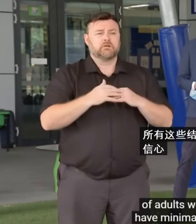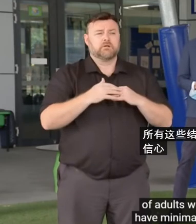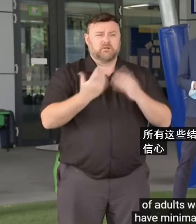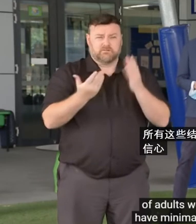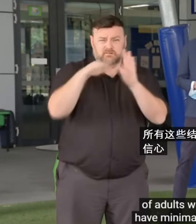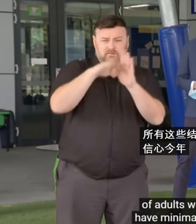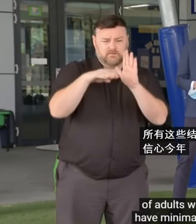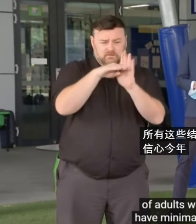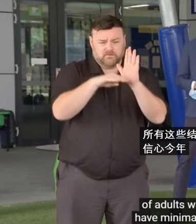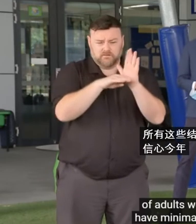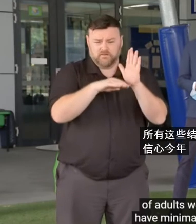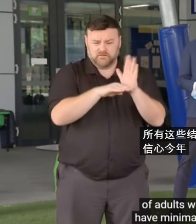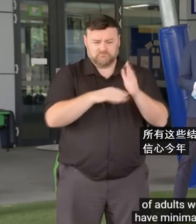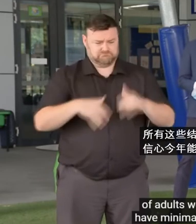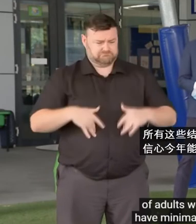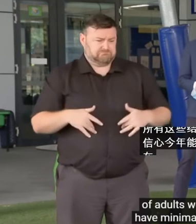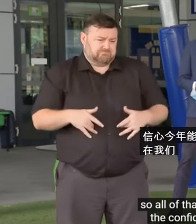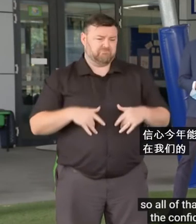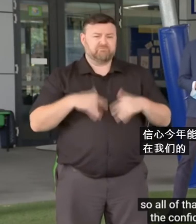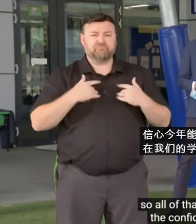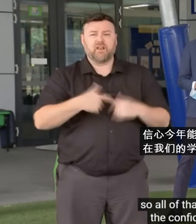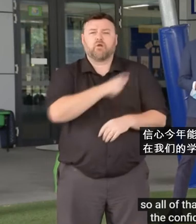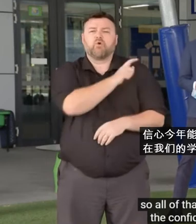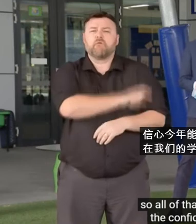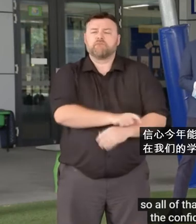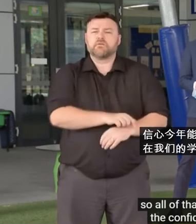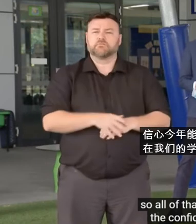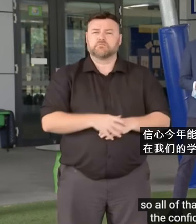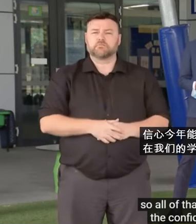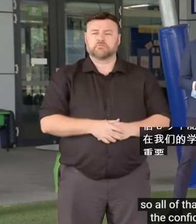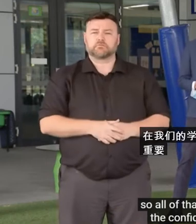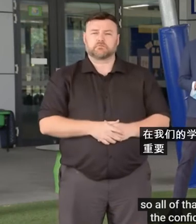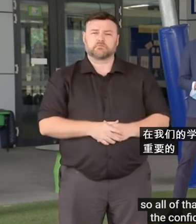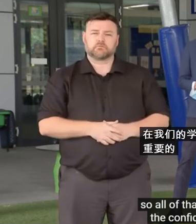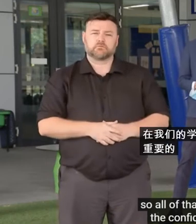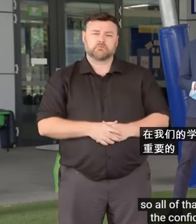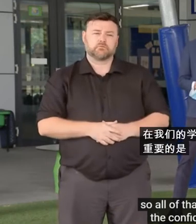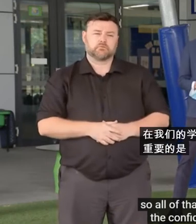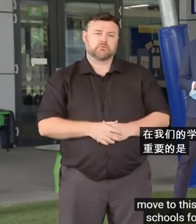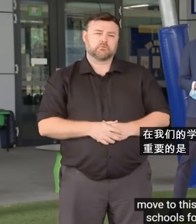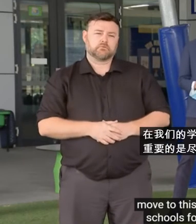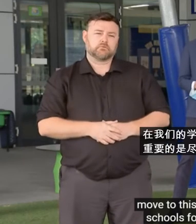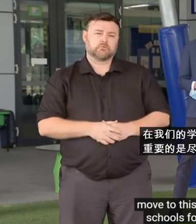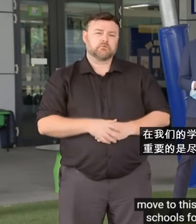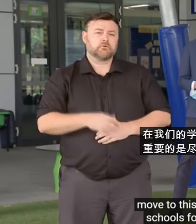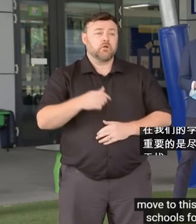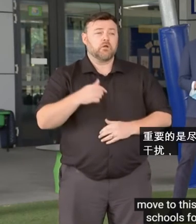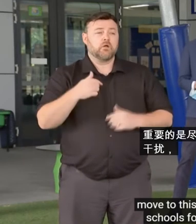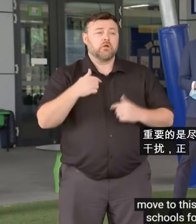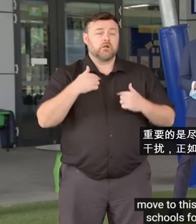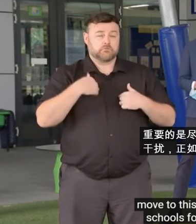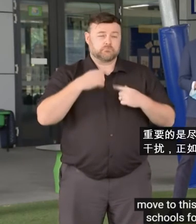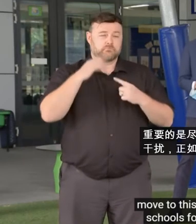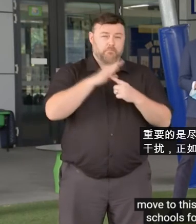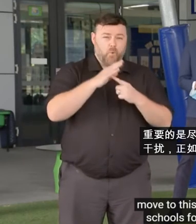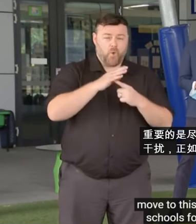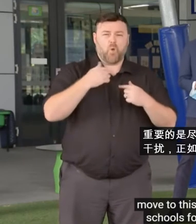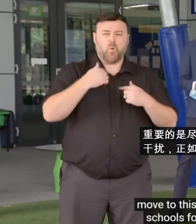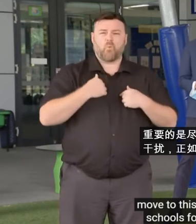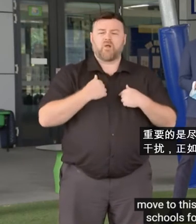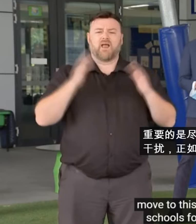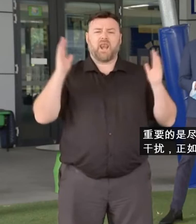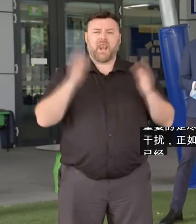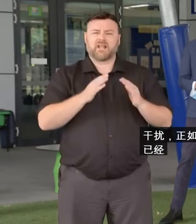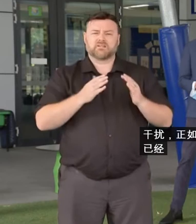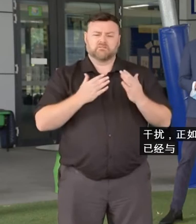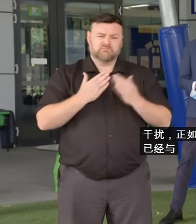us the confidence to be able to move to this new approach in our schools for this year. And it's important to minimise the disruption, and this plan,